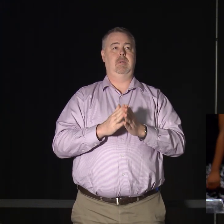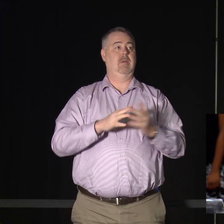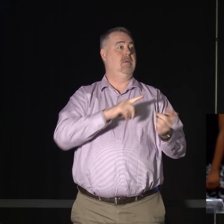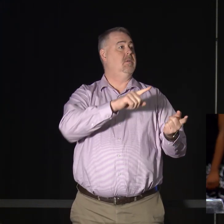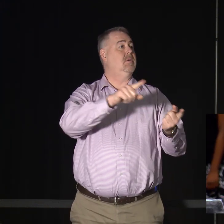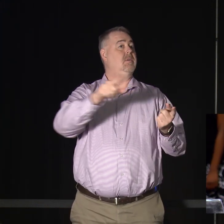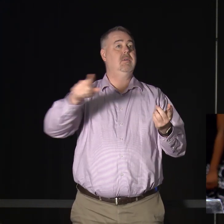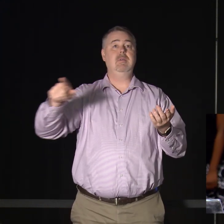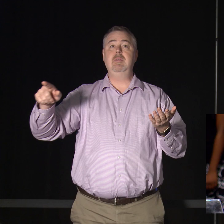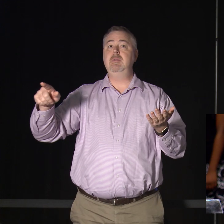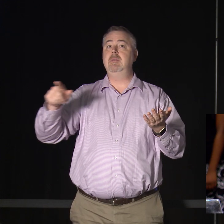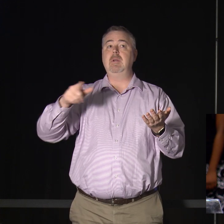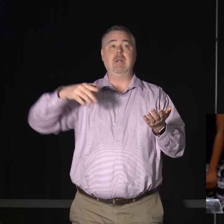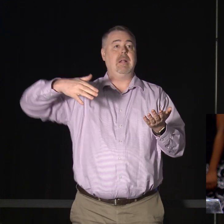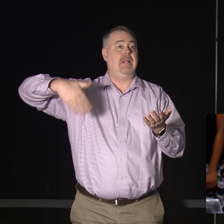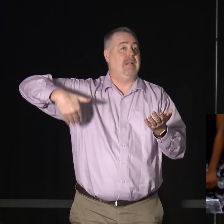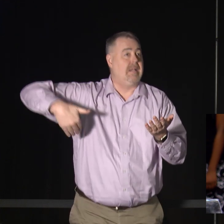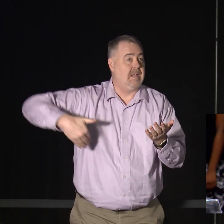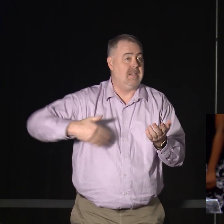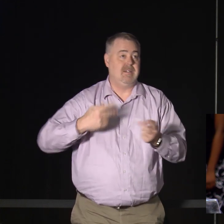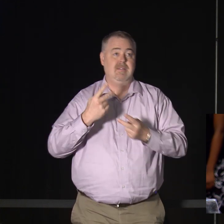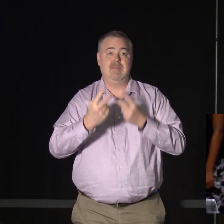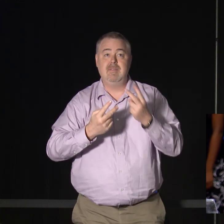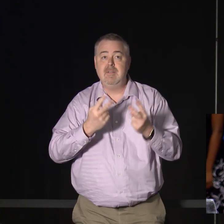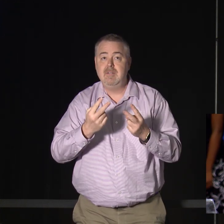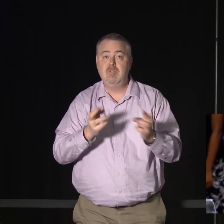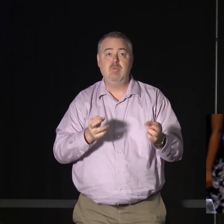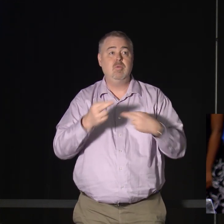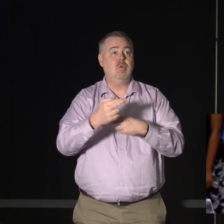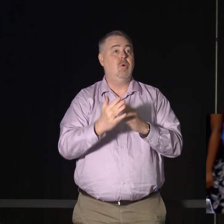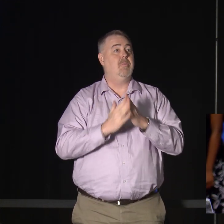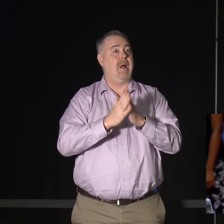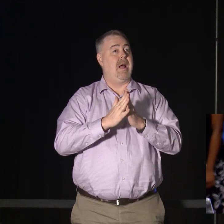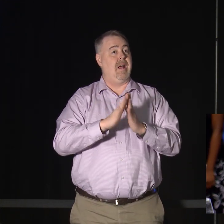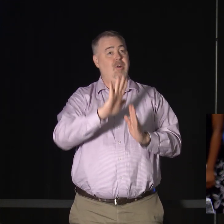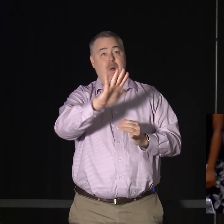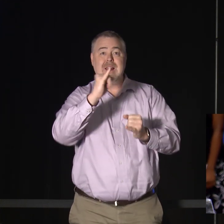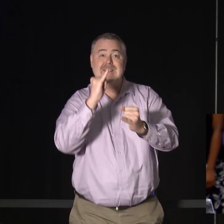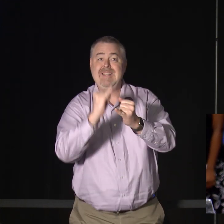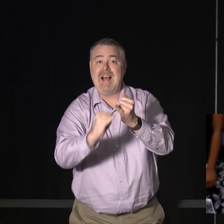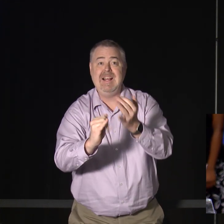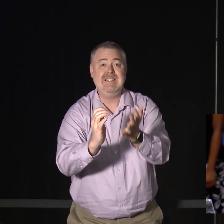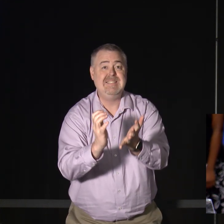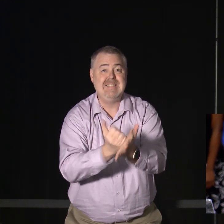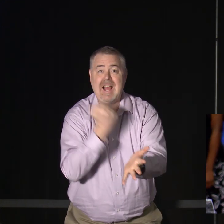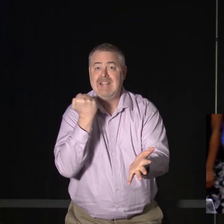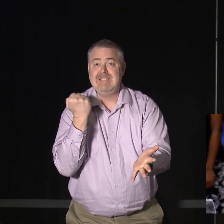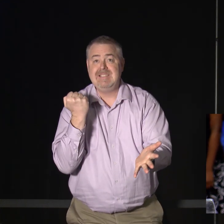have not visited the prayer room, this is your last chance.